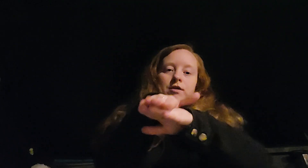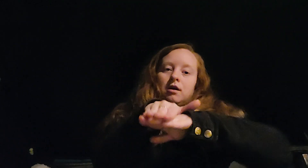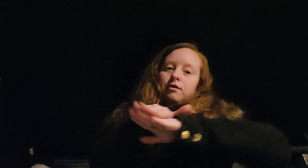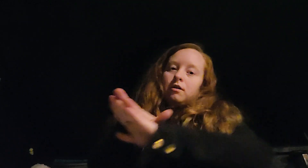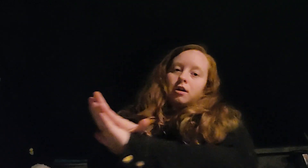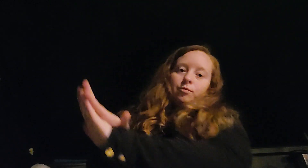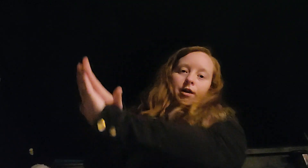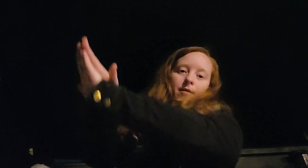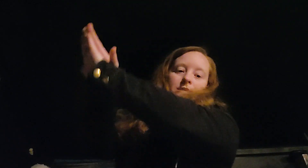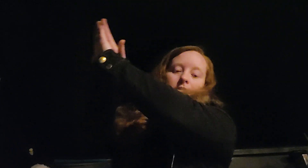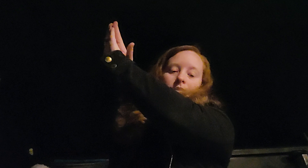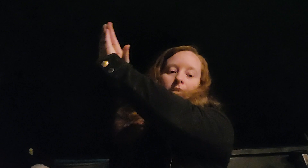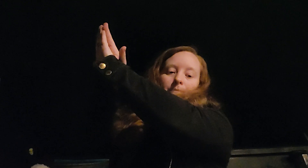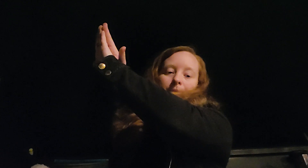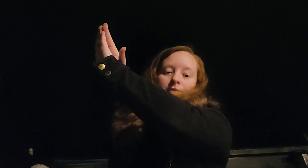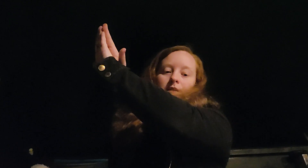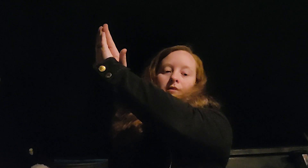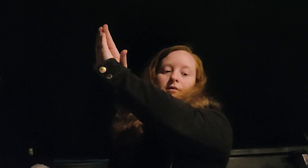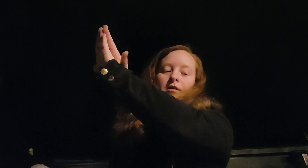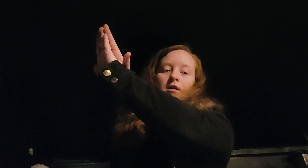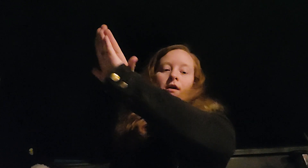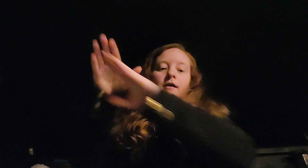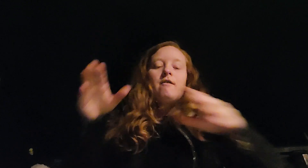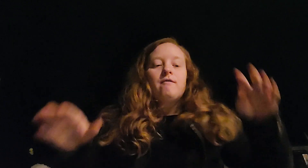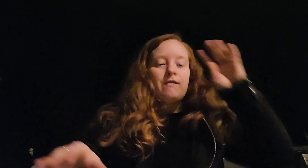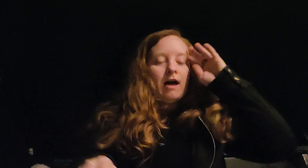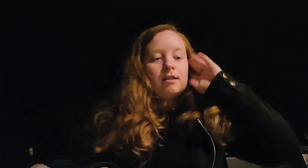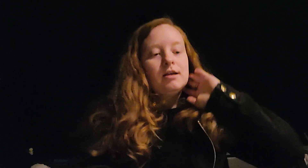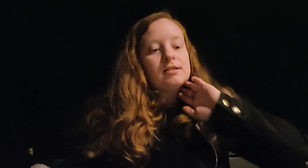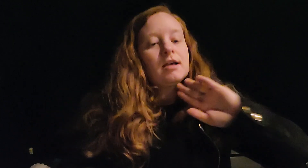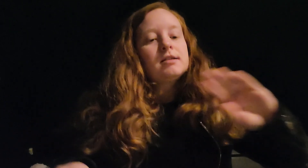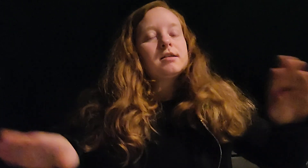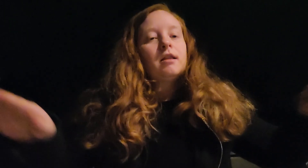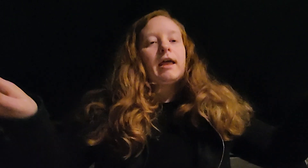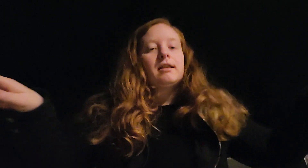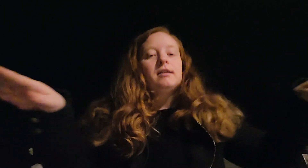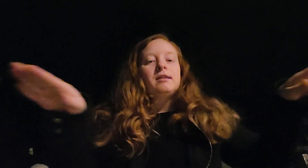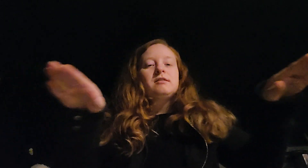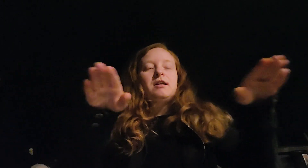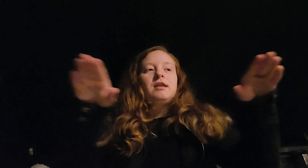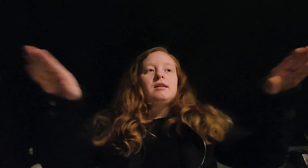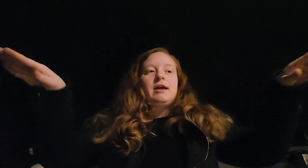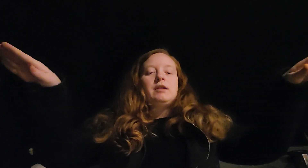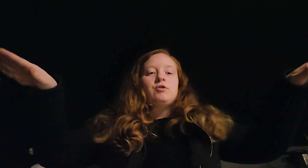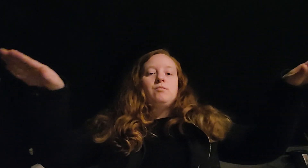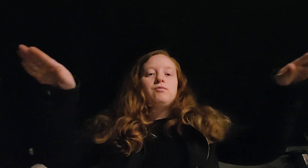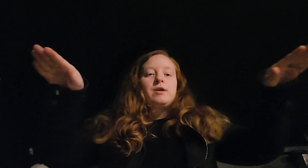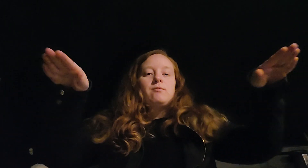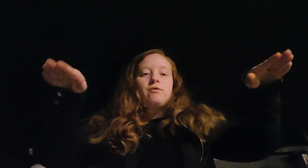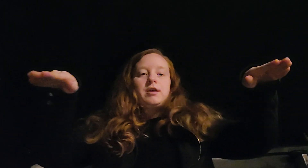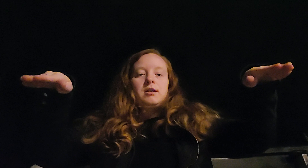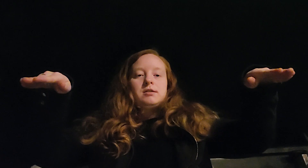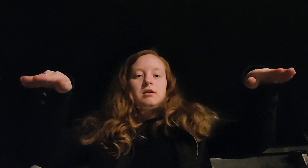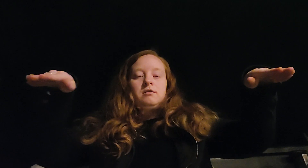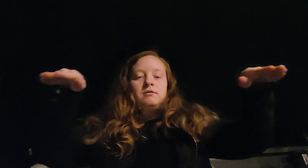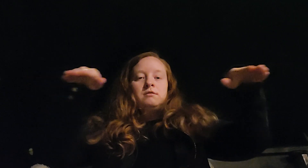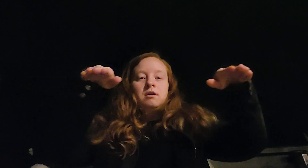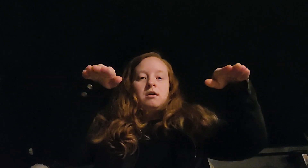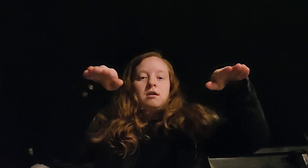other and you bring it up to the side. Mountain. Valleys is like kind of like land, but you bring both hands in